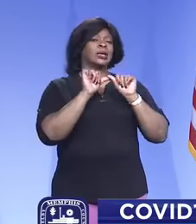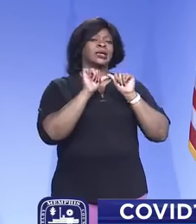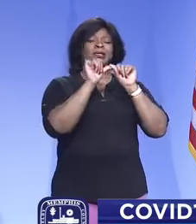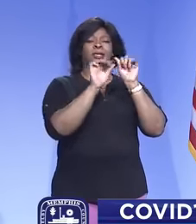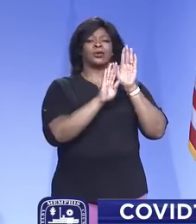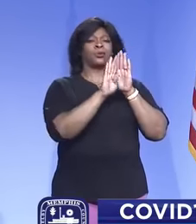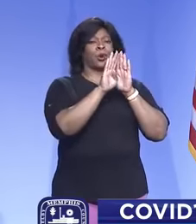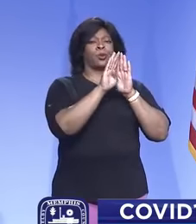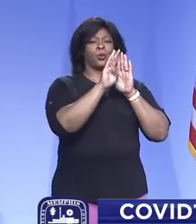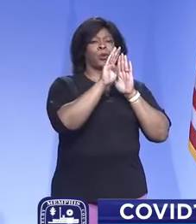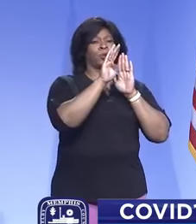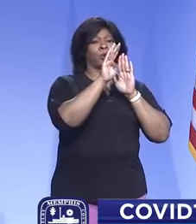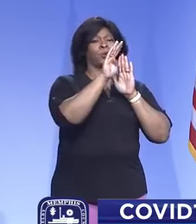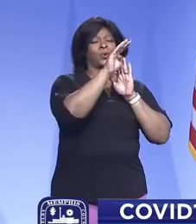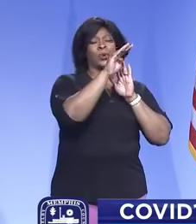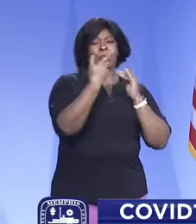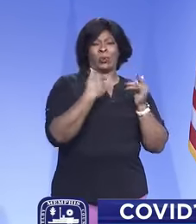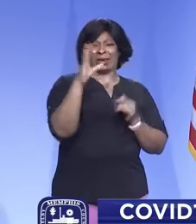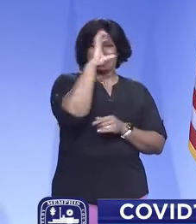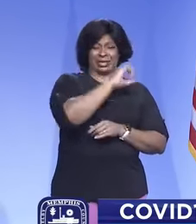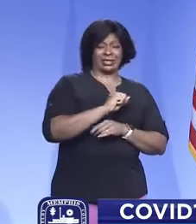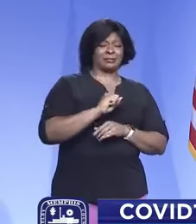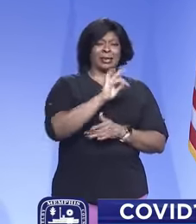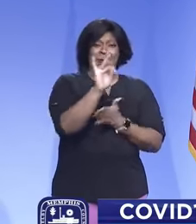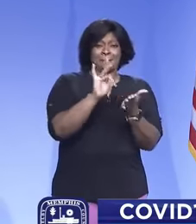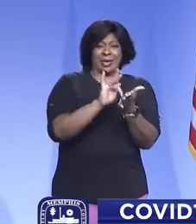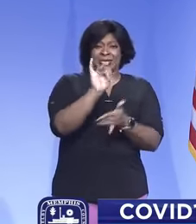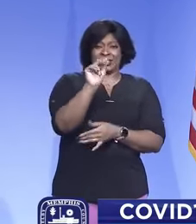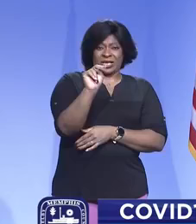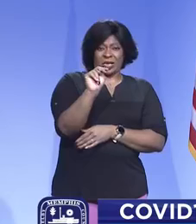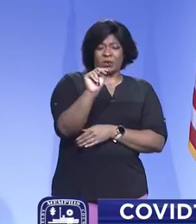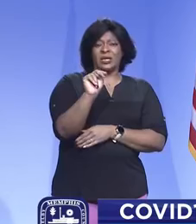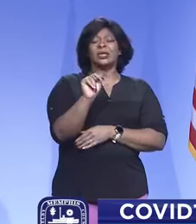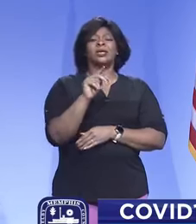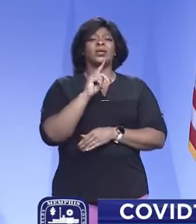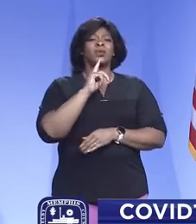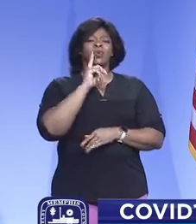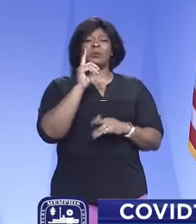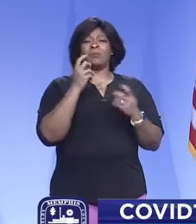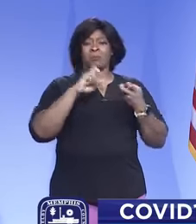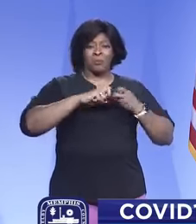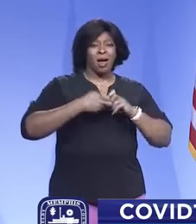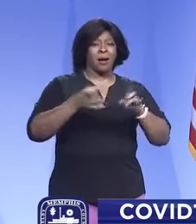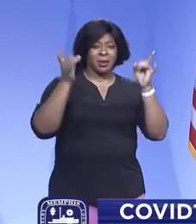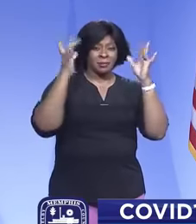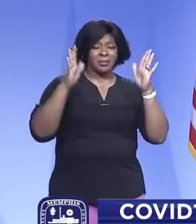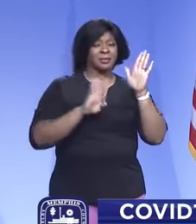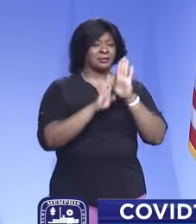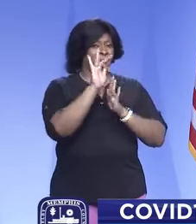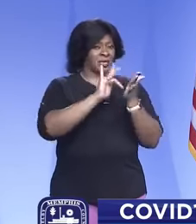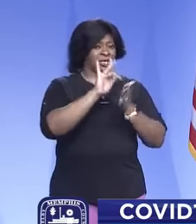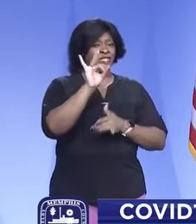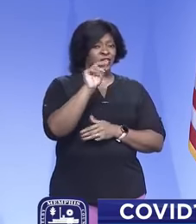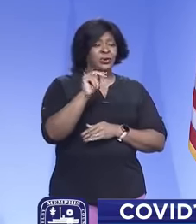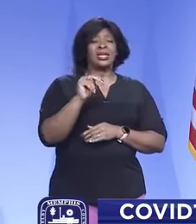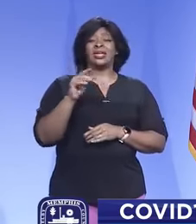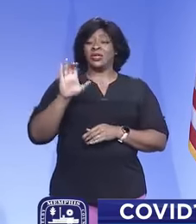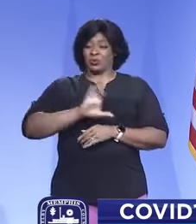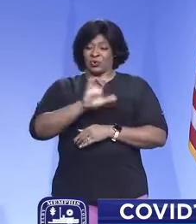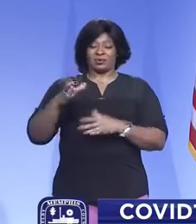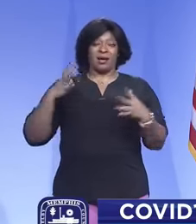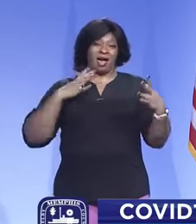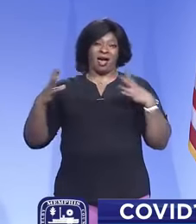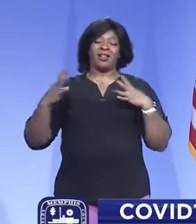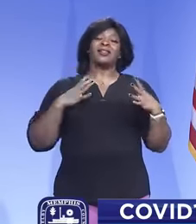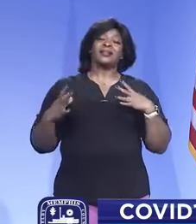to grow, and really estimating mid-January to be extremely problematic. We also know around the Christmas holiday